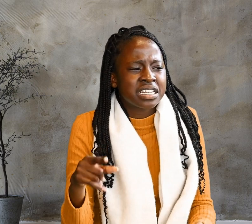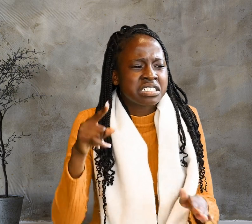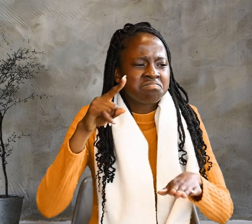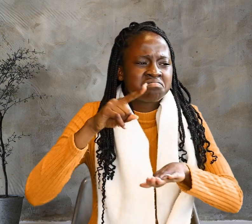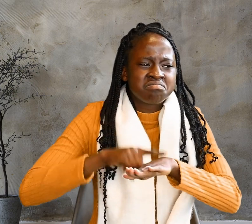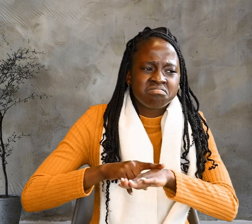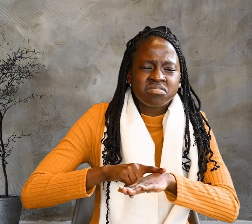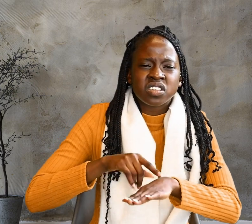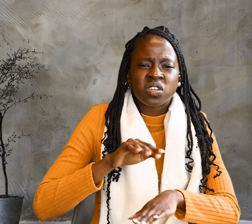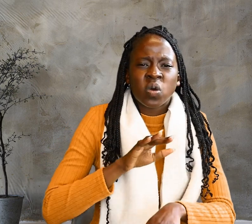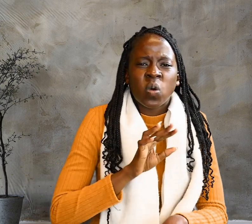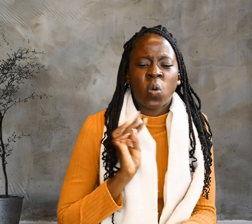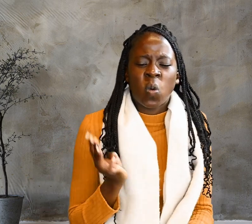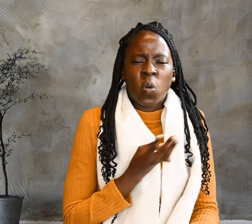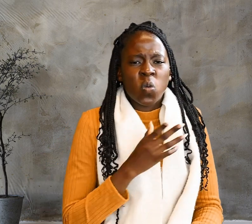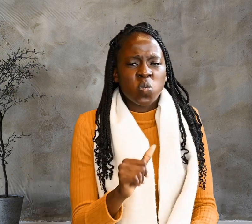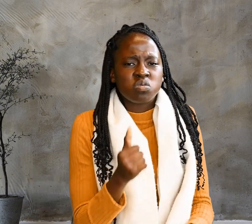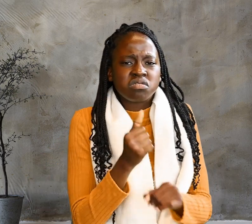We don't understand what he is saying.